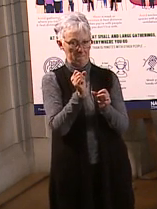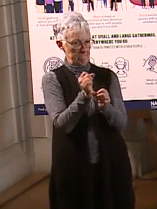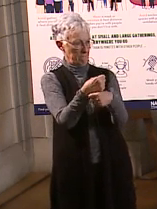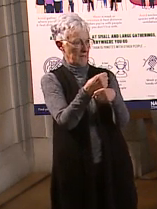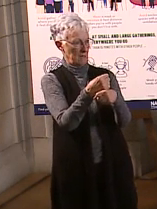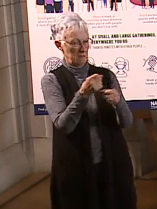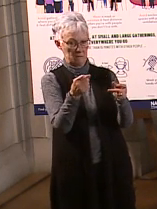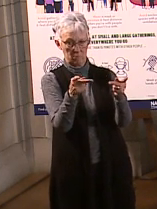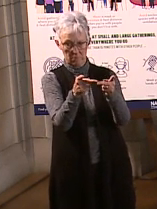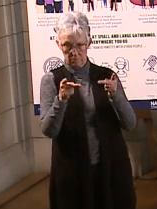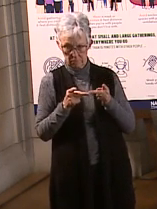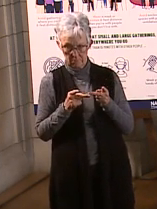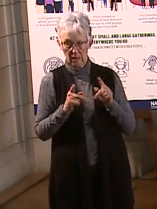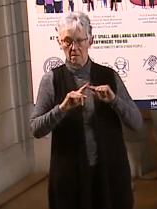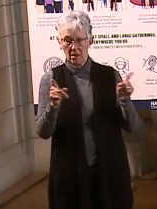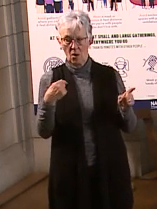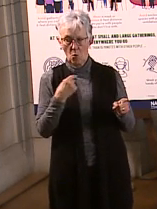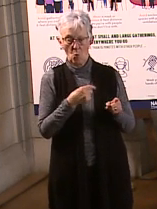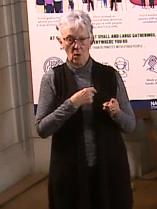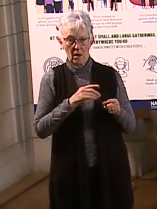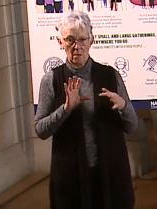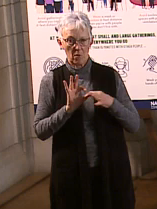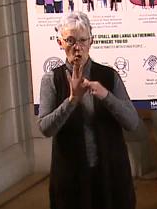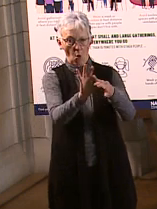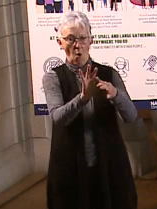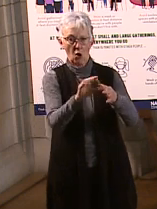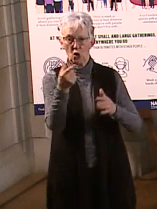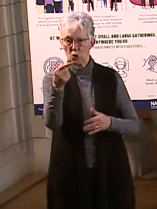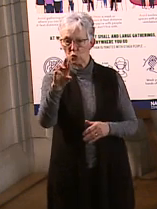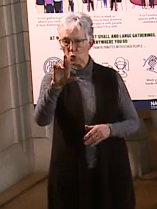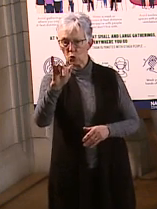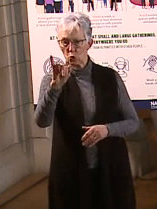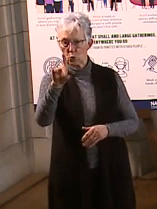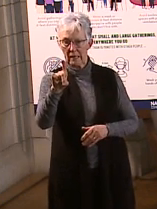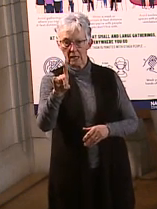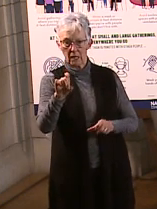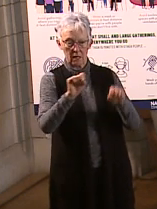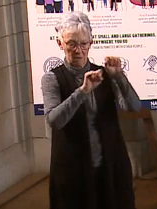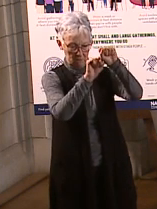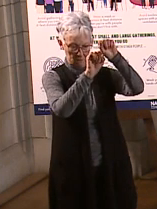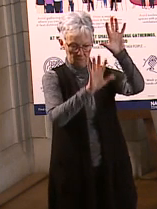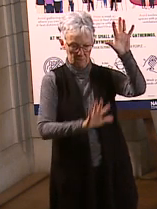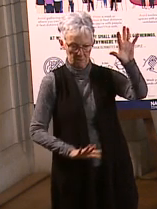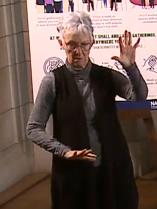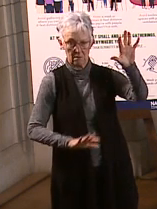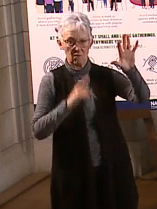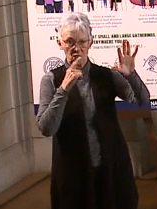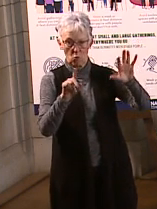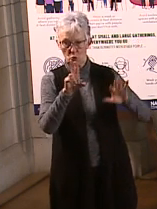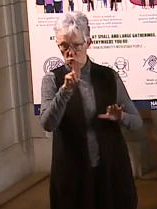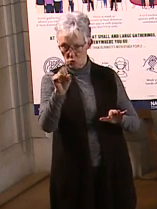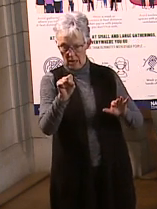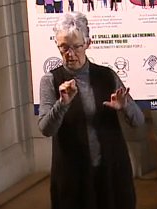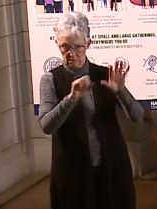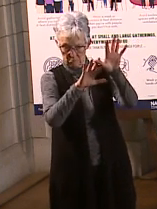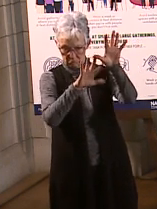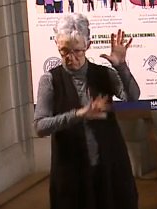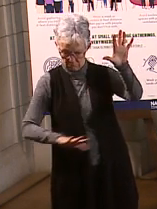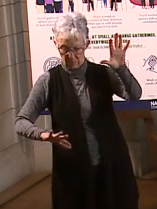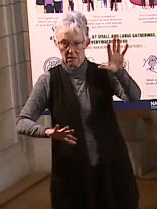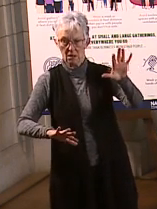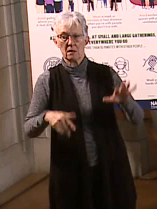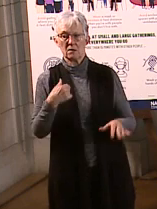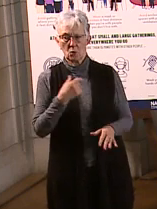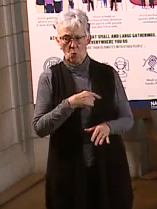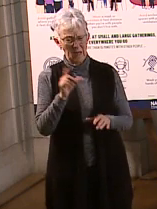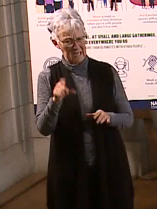However, we are part of a larger grid, right? We're part of the whole eastern grid for the United States. And this is where I think we got to